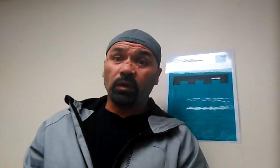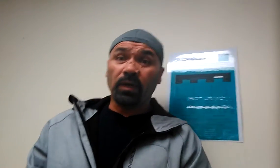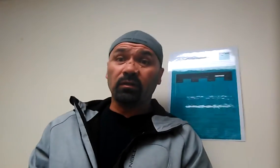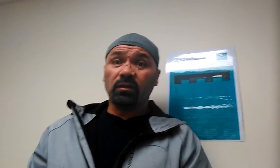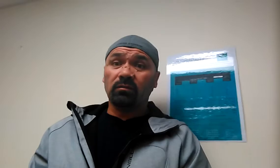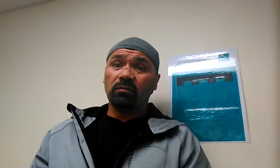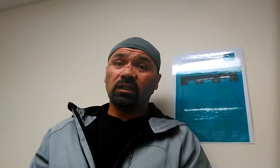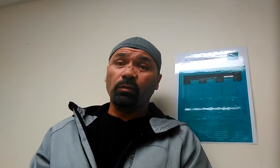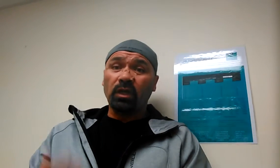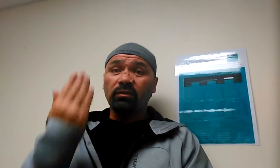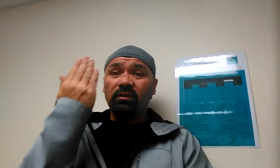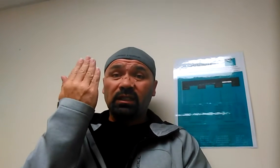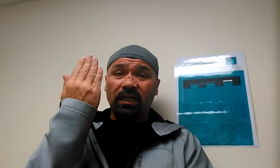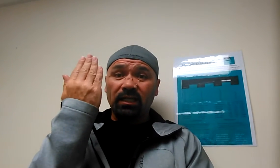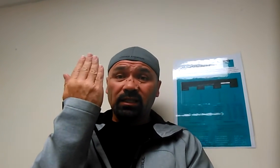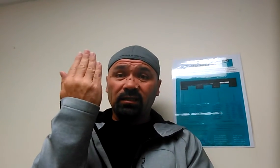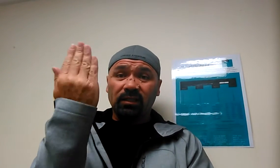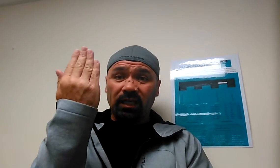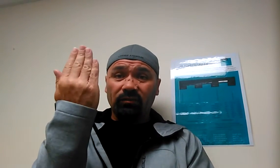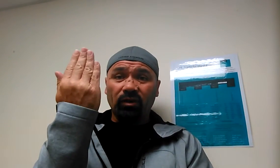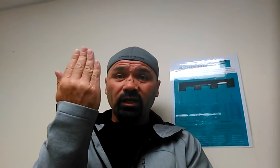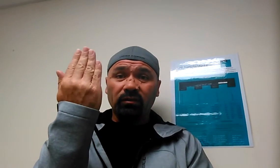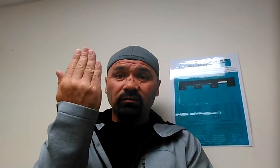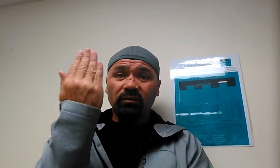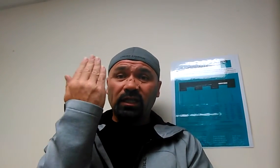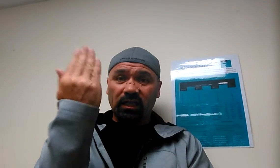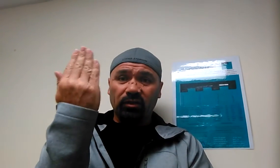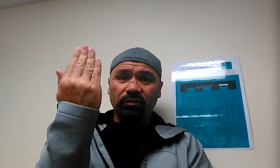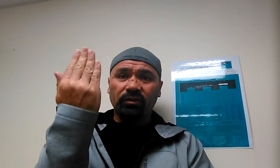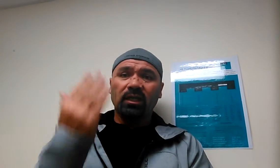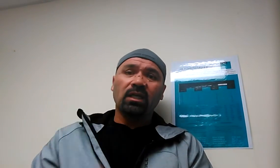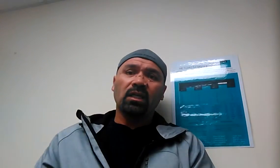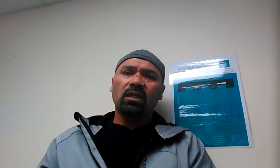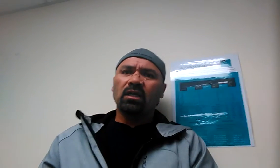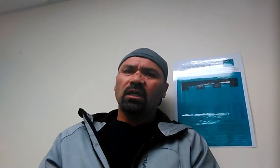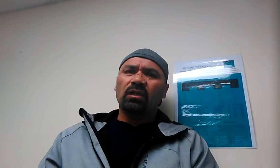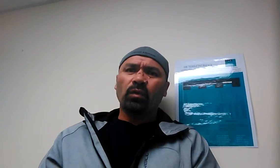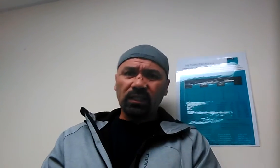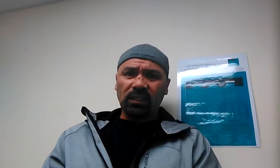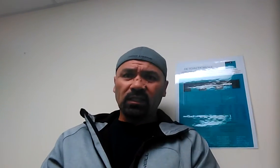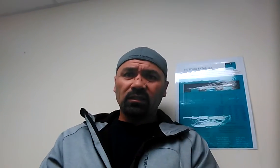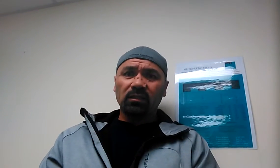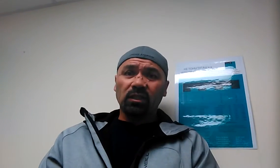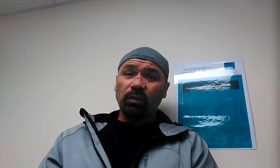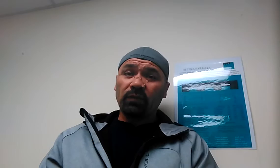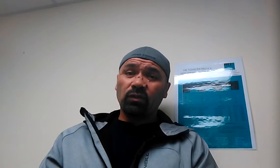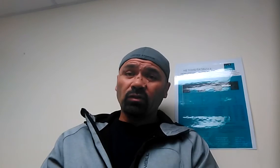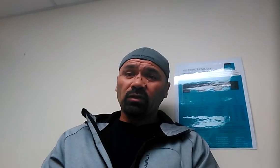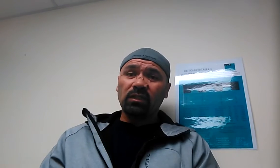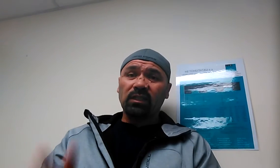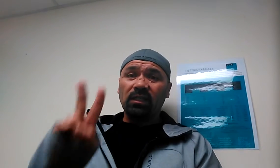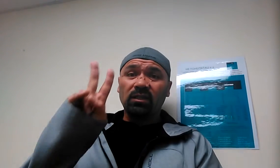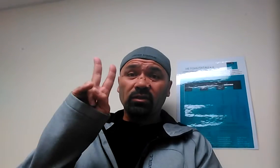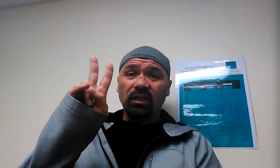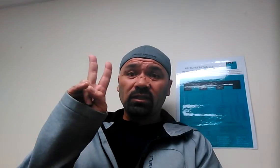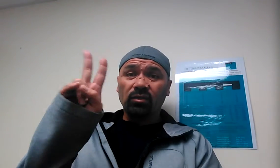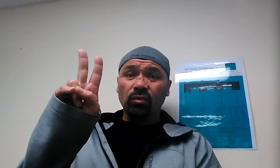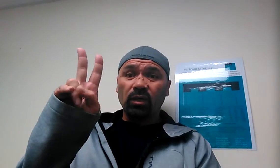about, so we know 10 is 10, right? Te kau. 20, so we have 2 lots of 10, so that's rua